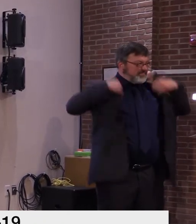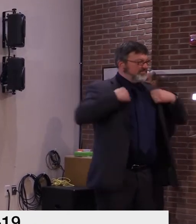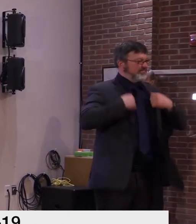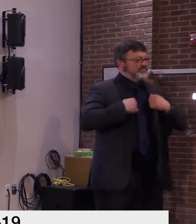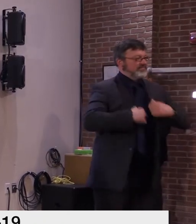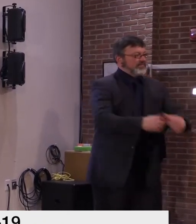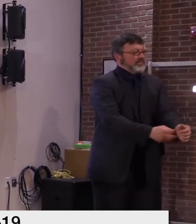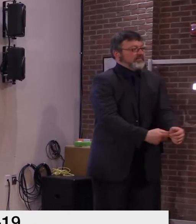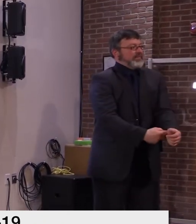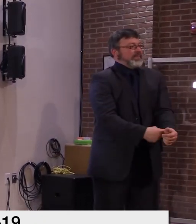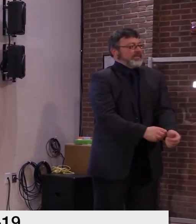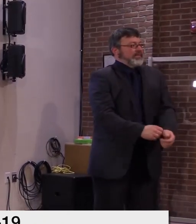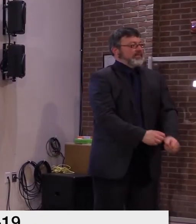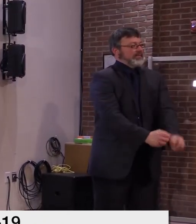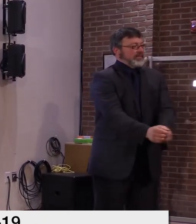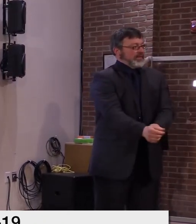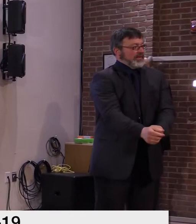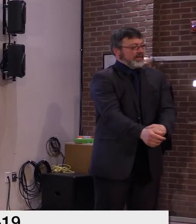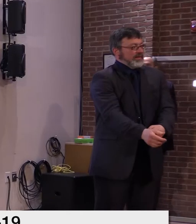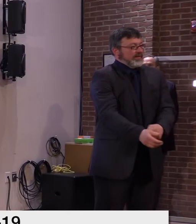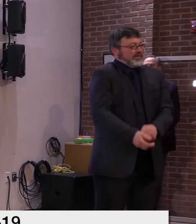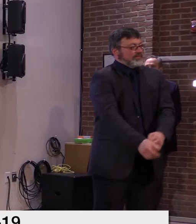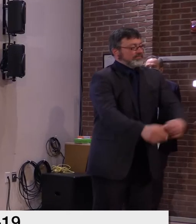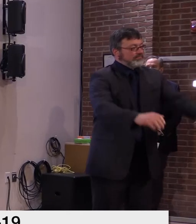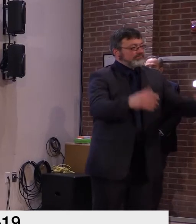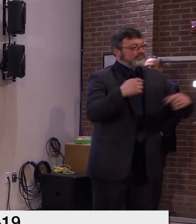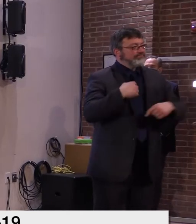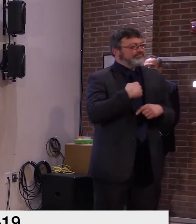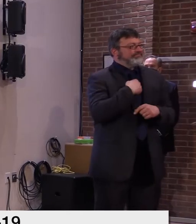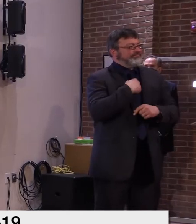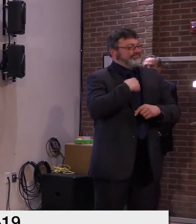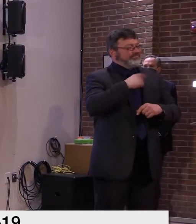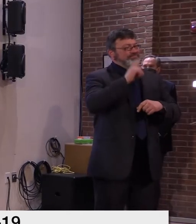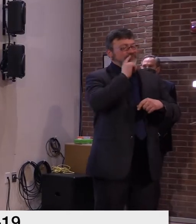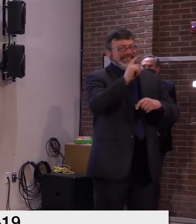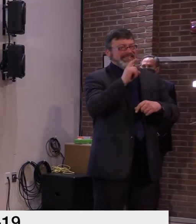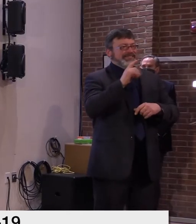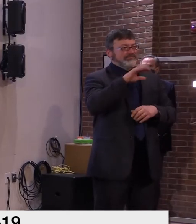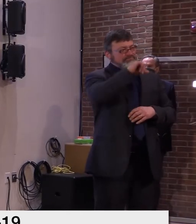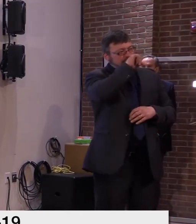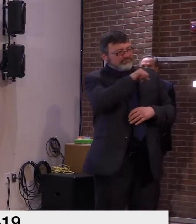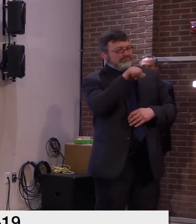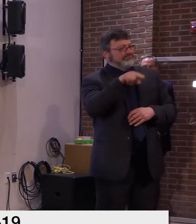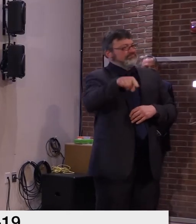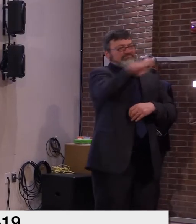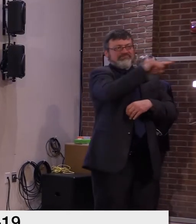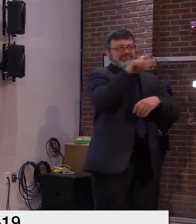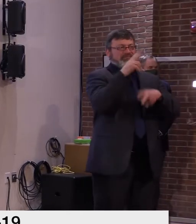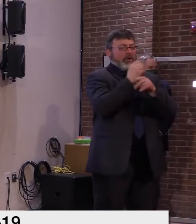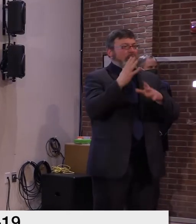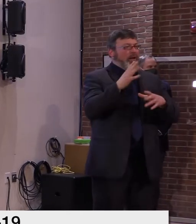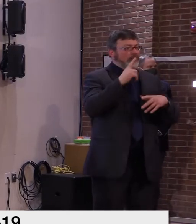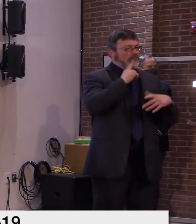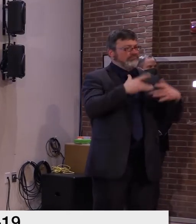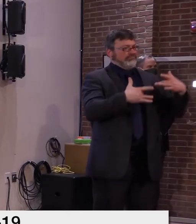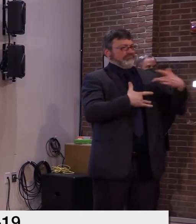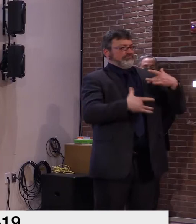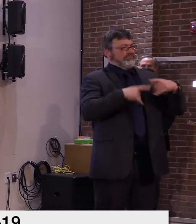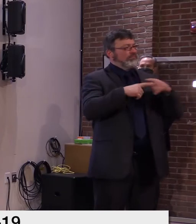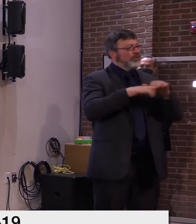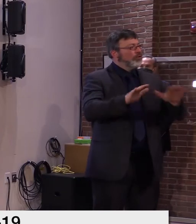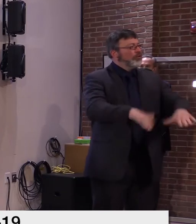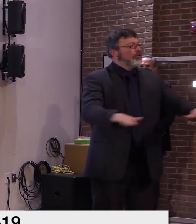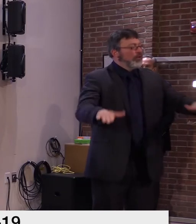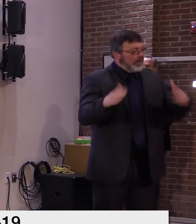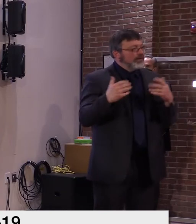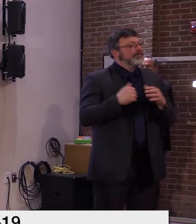and wholeheartedly we care about our children and youth. And what we have to focus on now, what we are hearing, that at this moment in time,